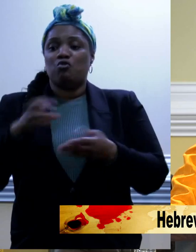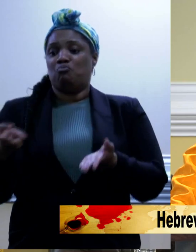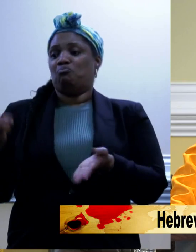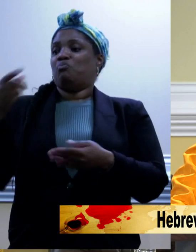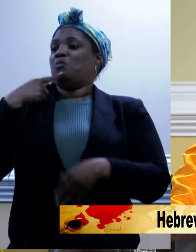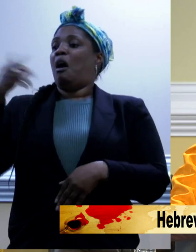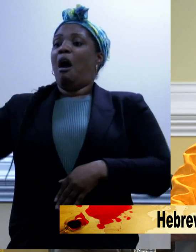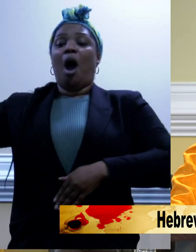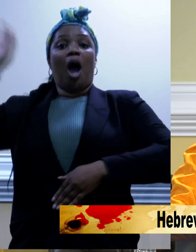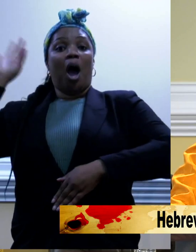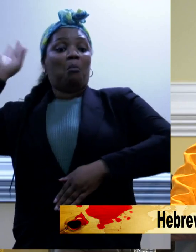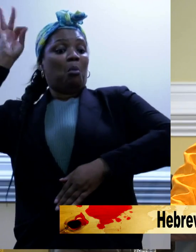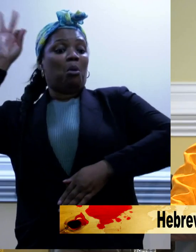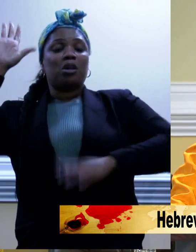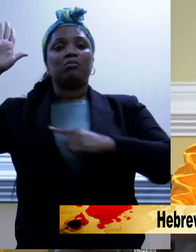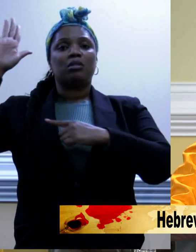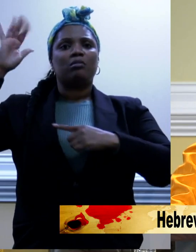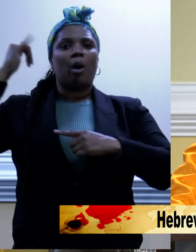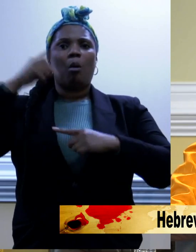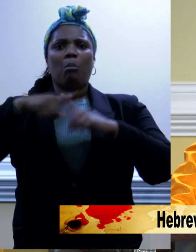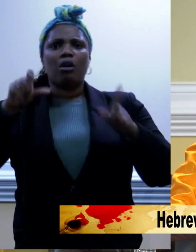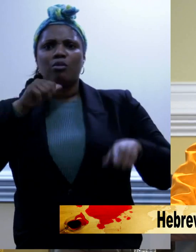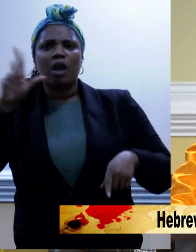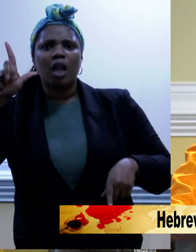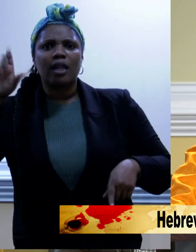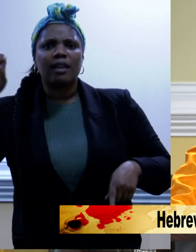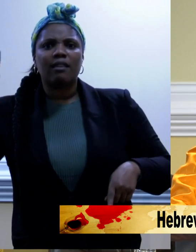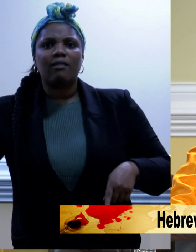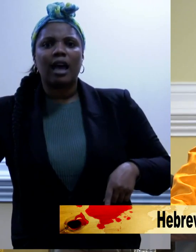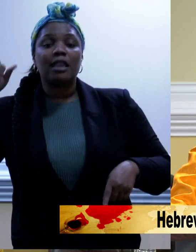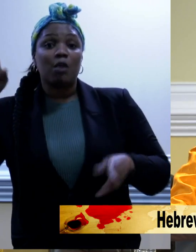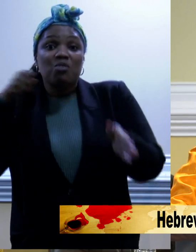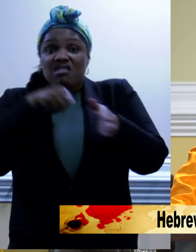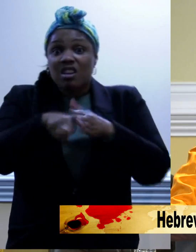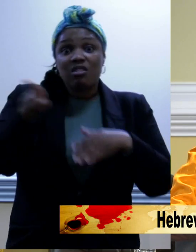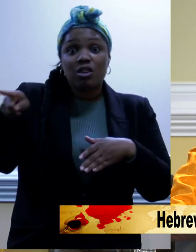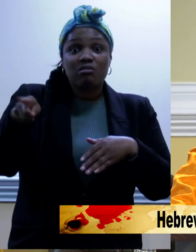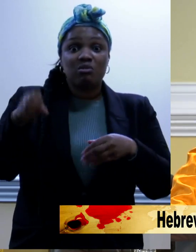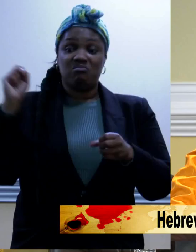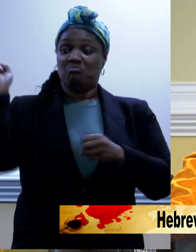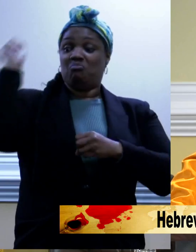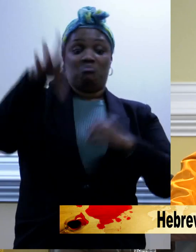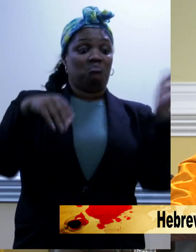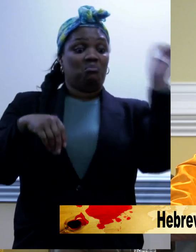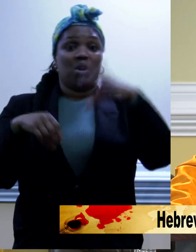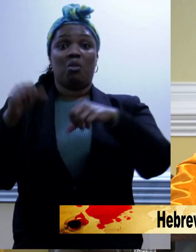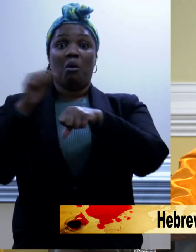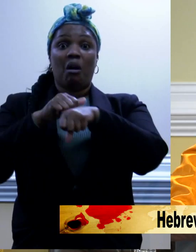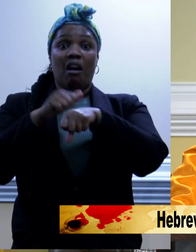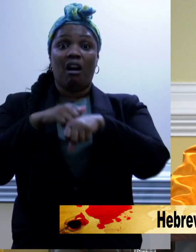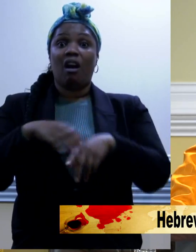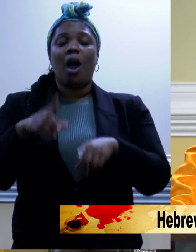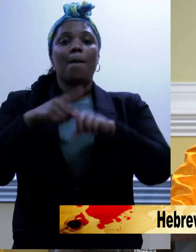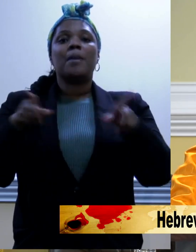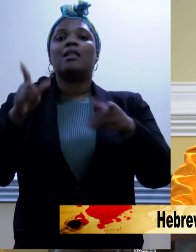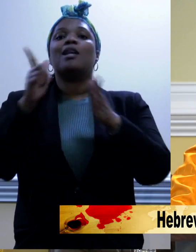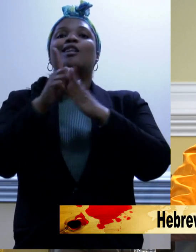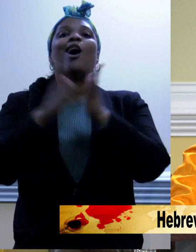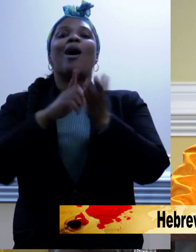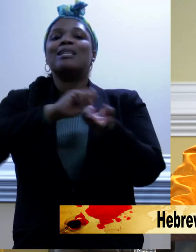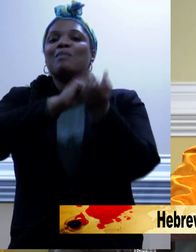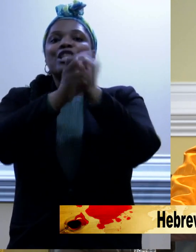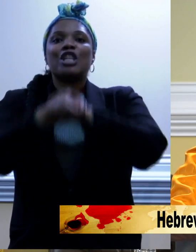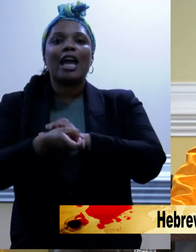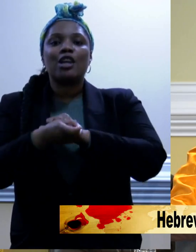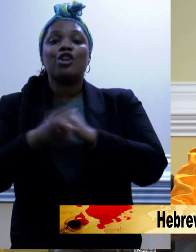the law. But in order for Jesus to become high priest, the law had to be changed. Yes. That you